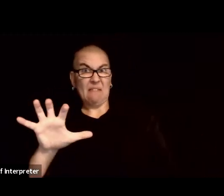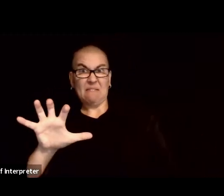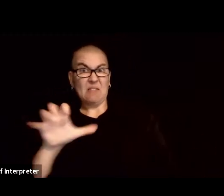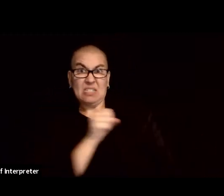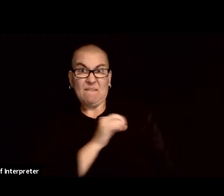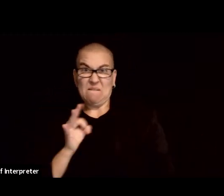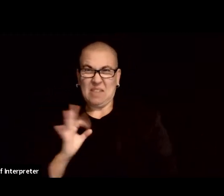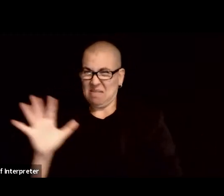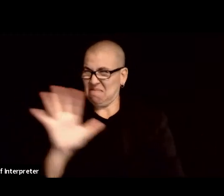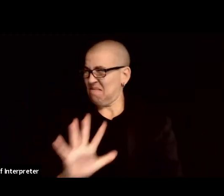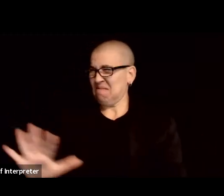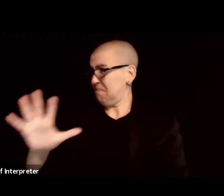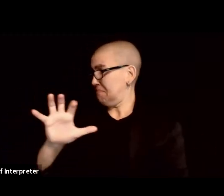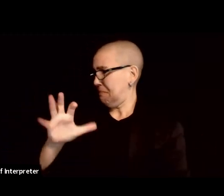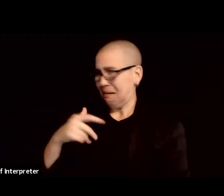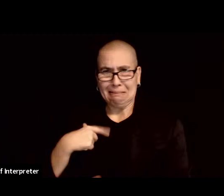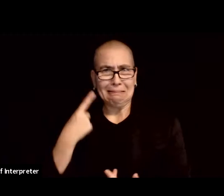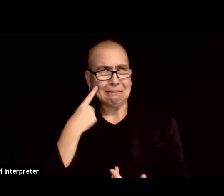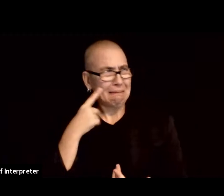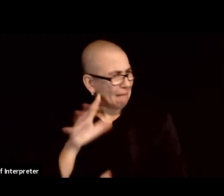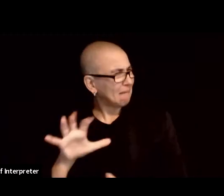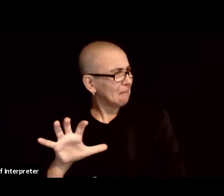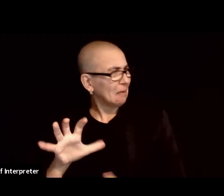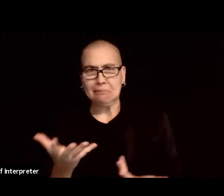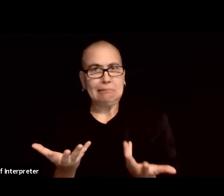staff at least doing this.